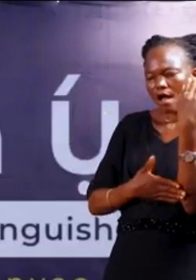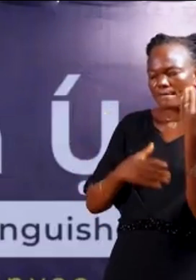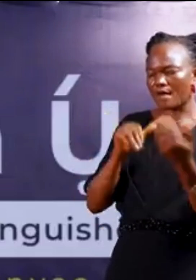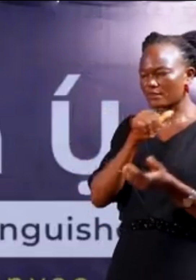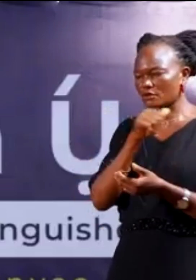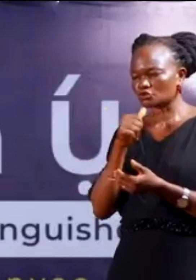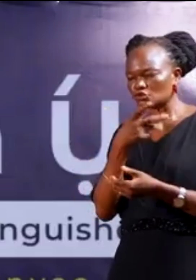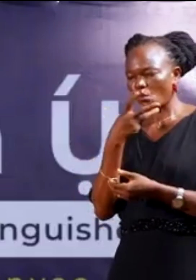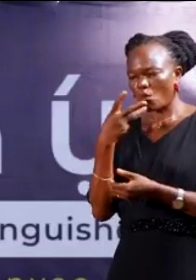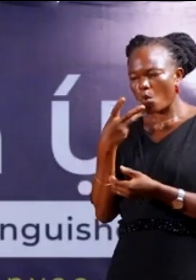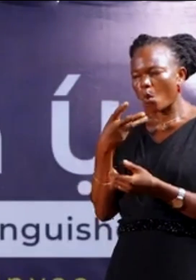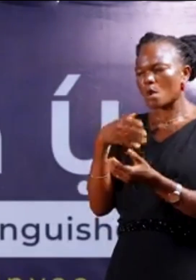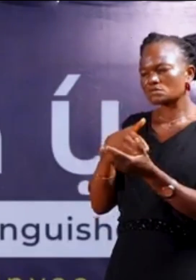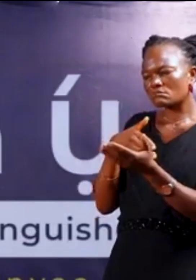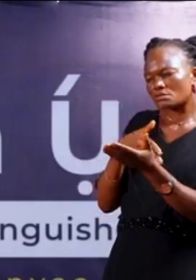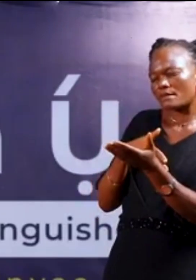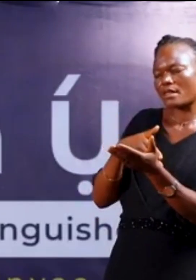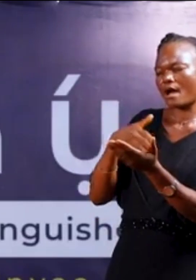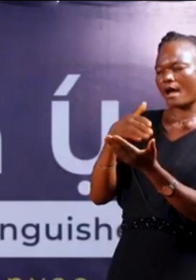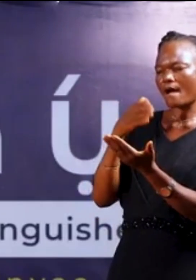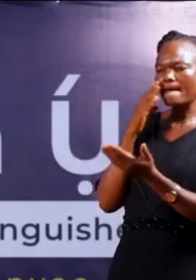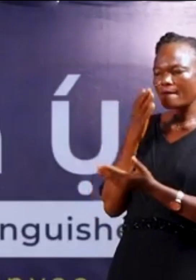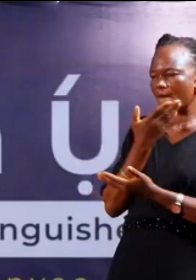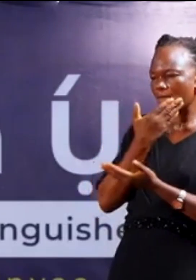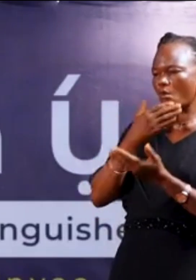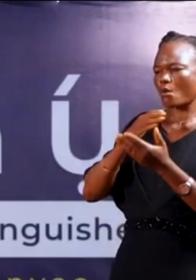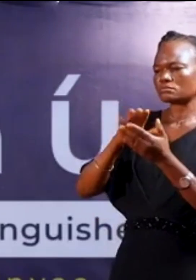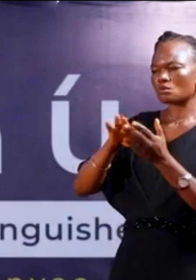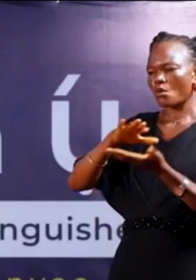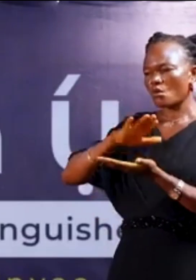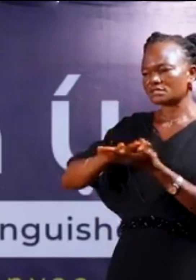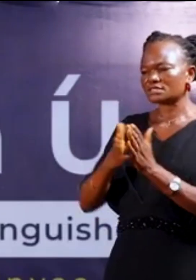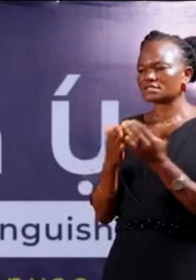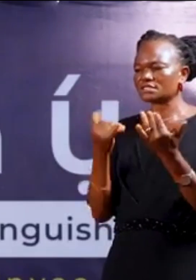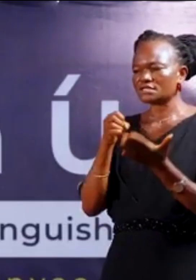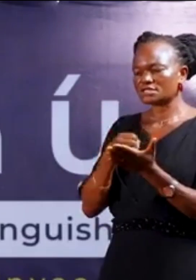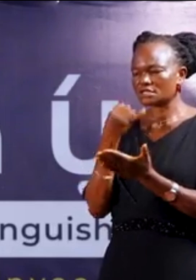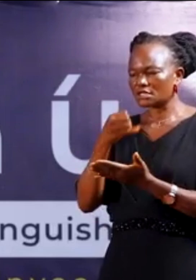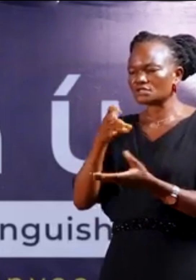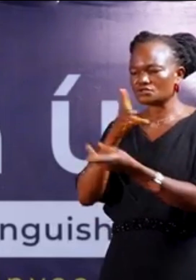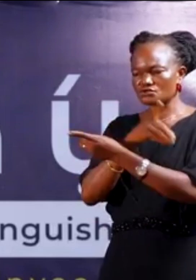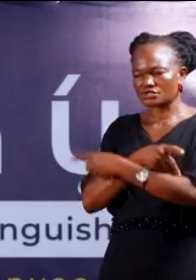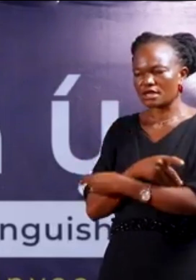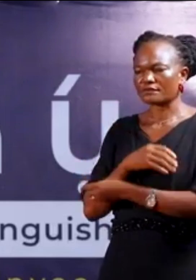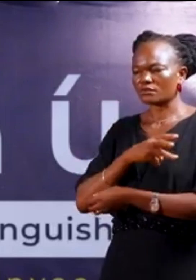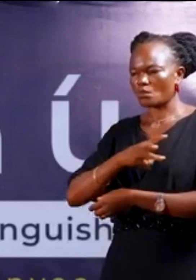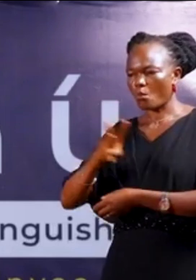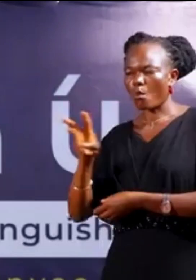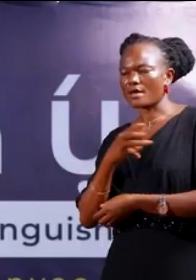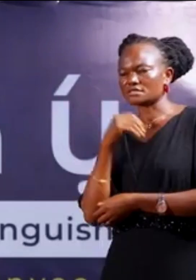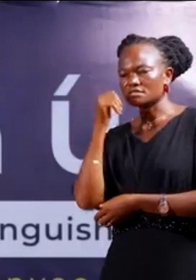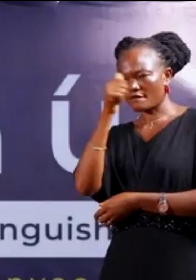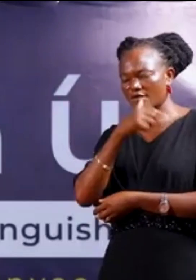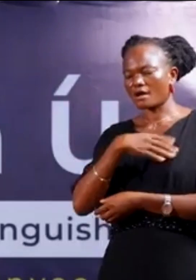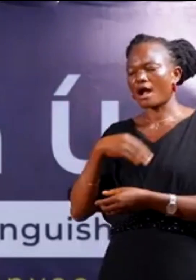to the Igbo, transmitting, expanding throughout what is today West Africa and shaping sub-Saharan